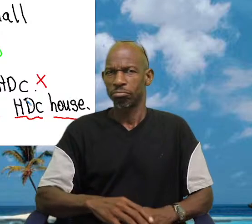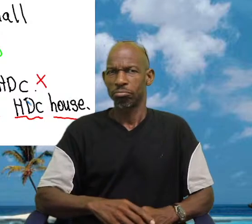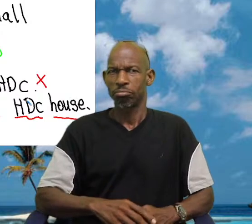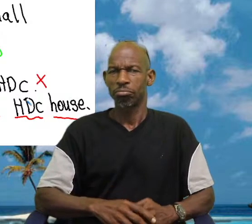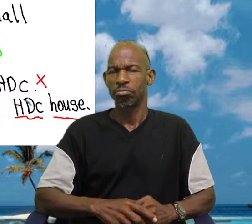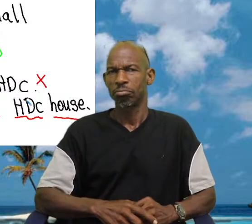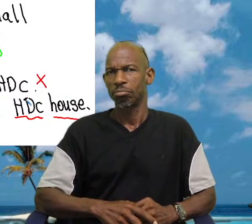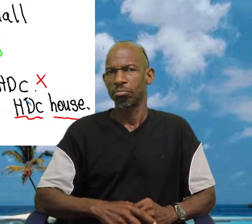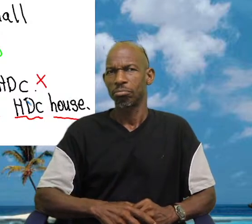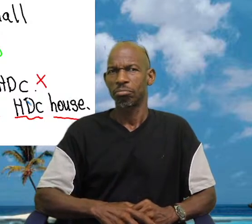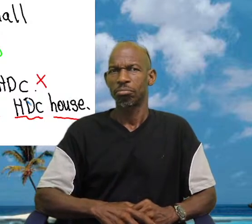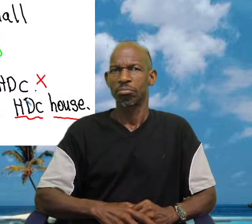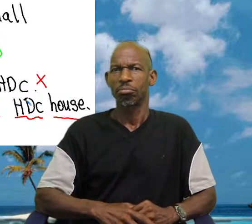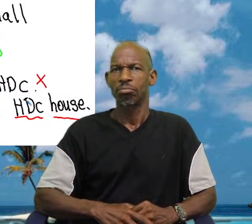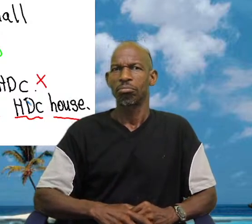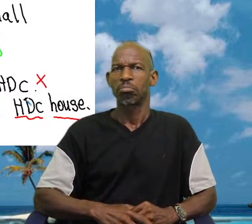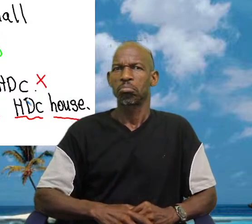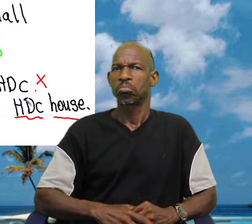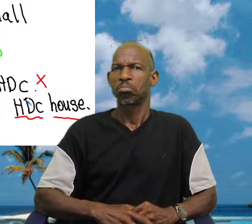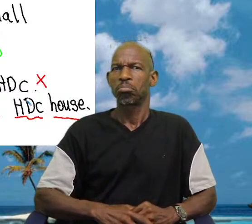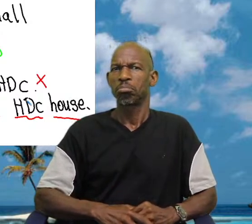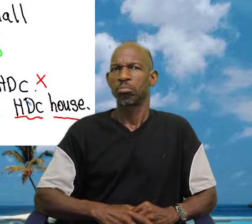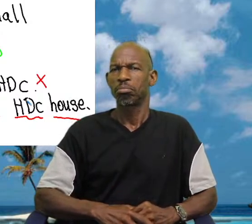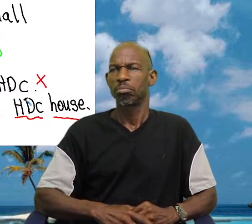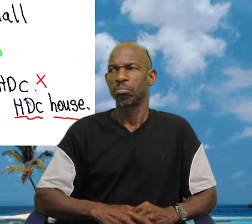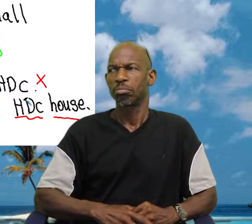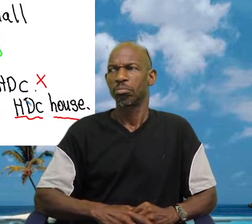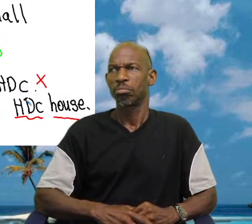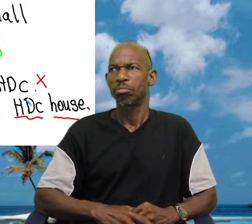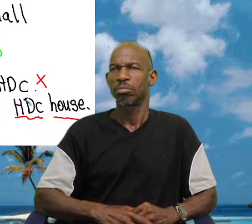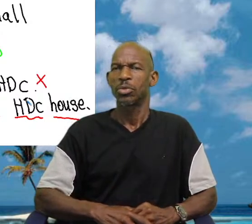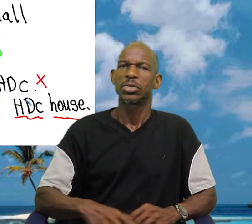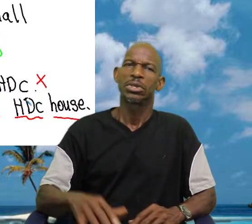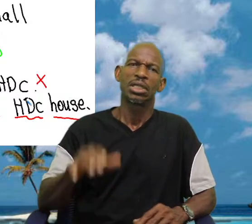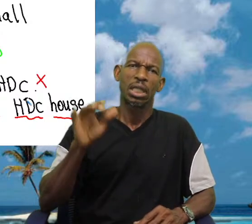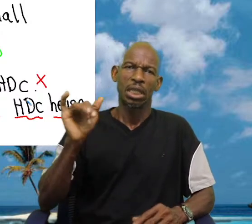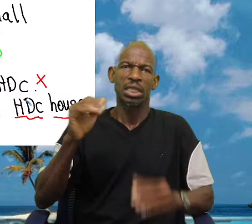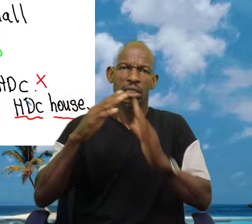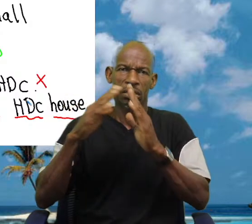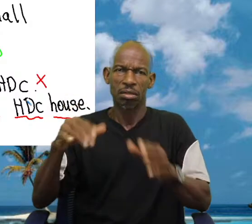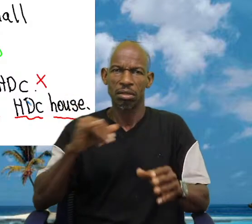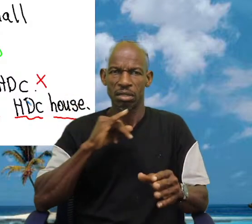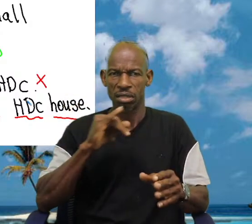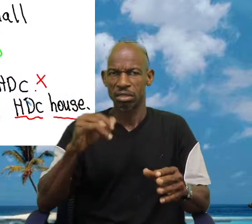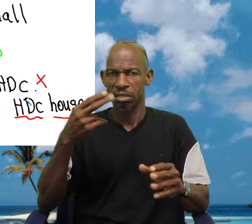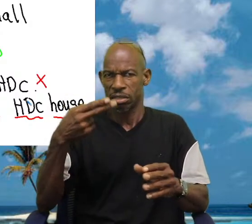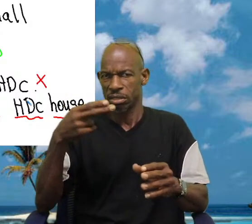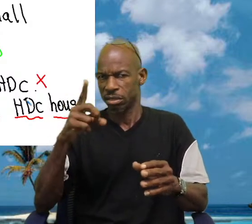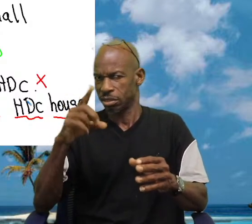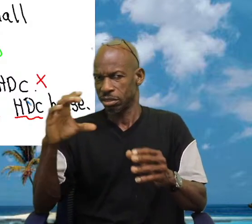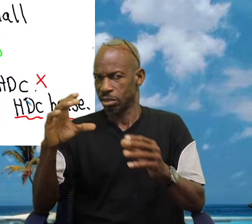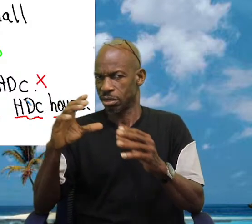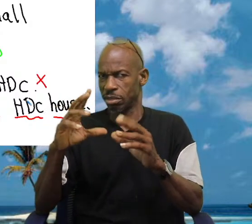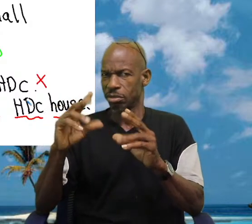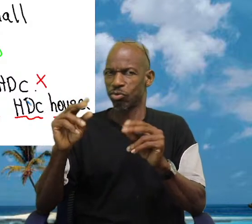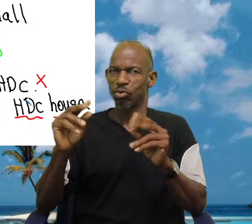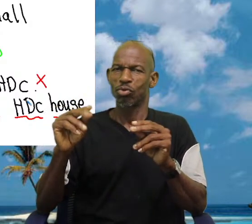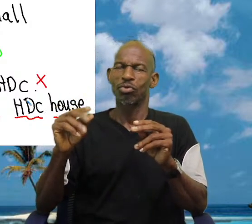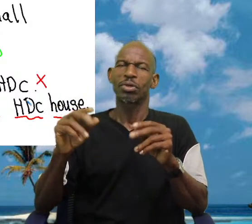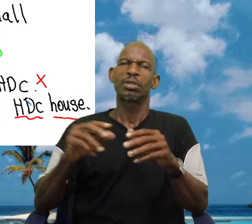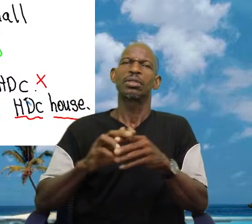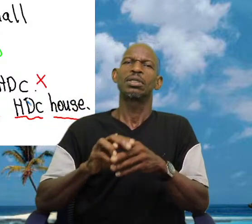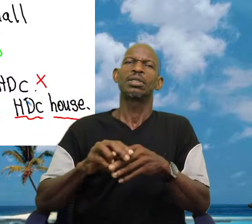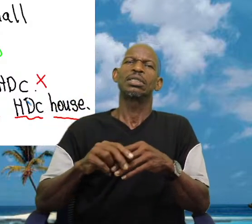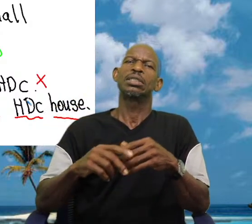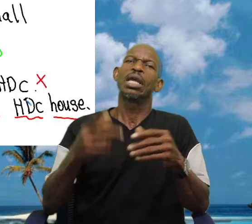that, but we can't say the house is HGC. That means we're saying this house. If you write it like that, like this